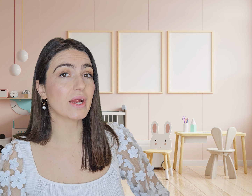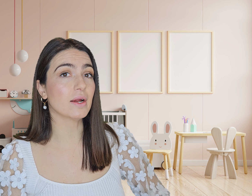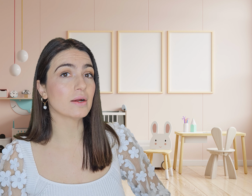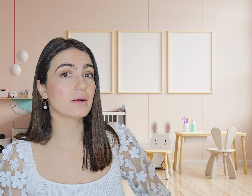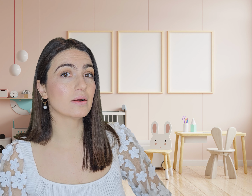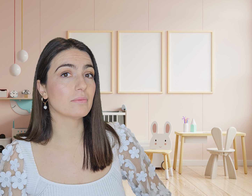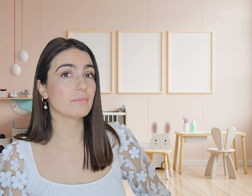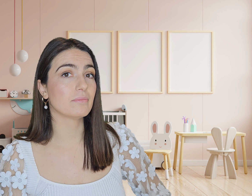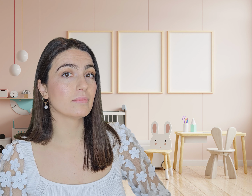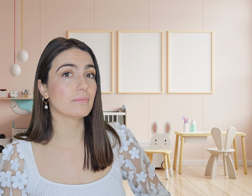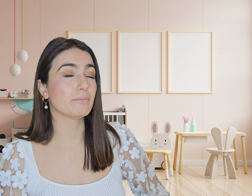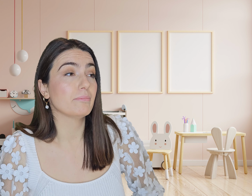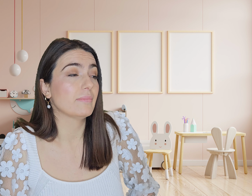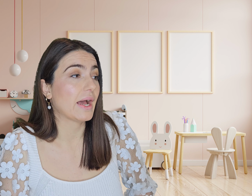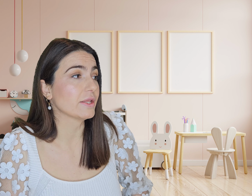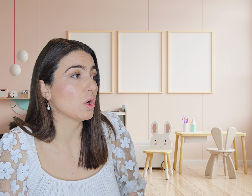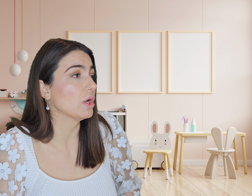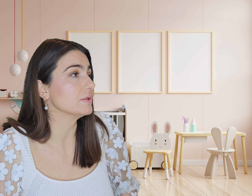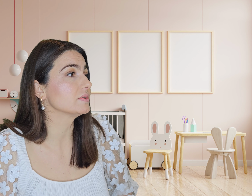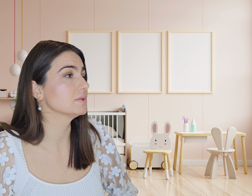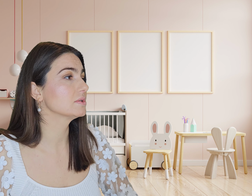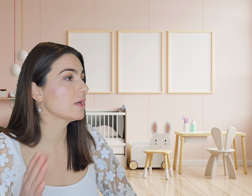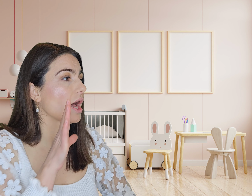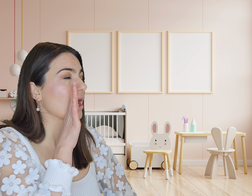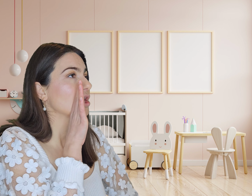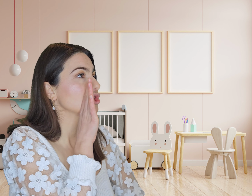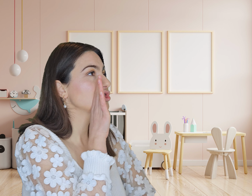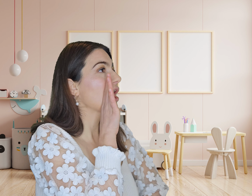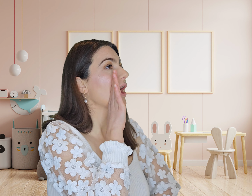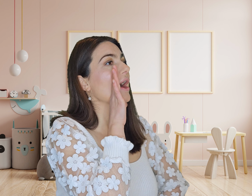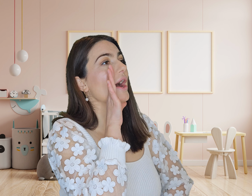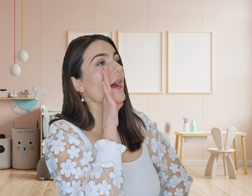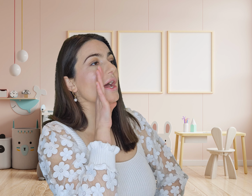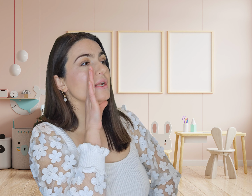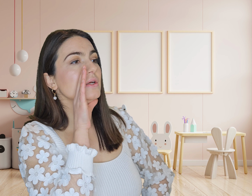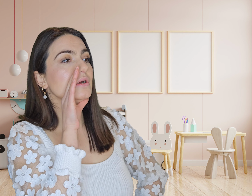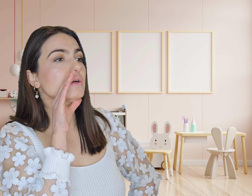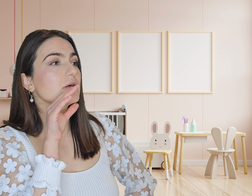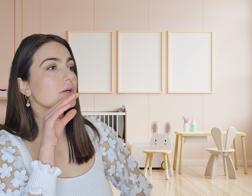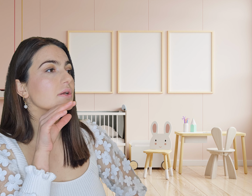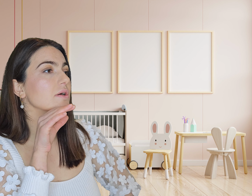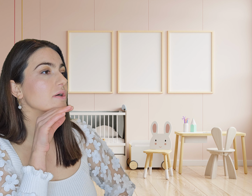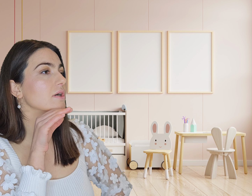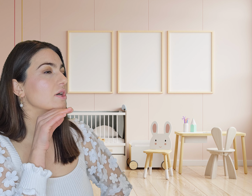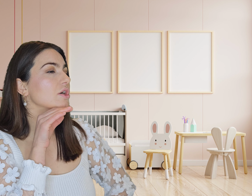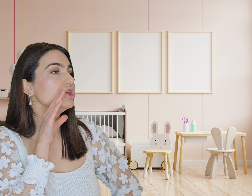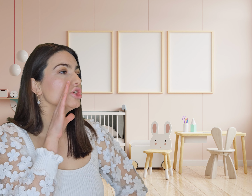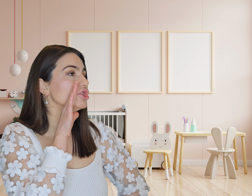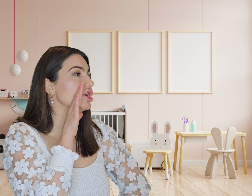i don't john john